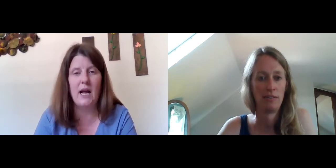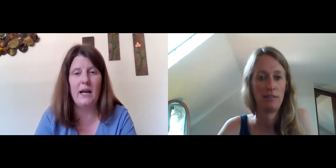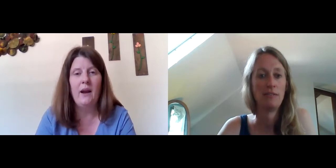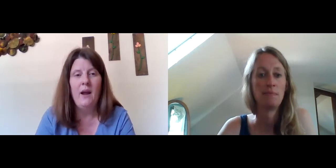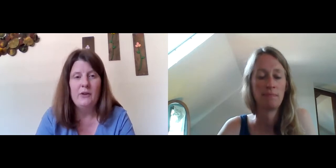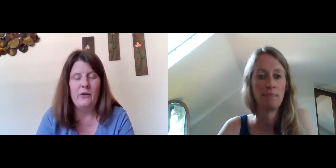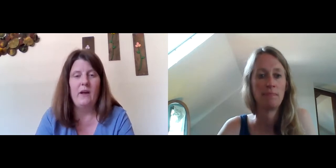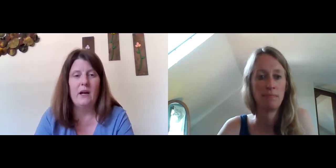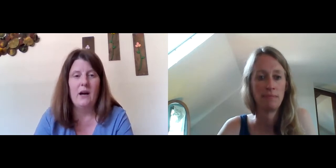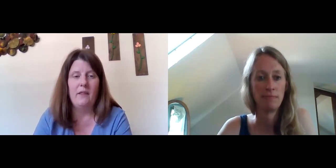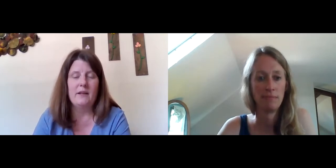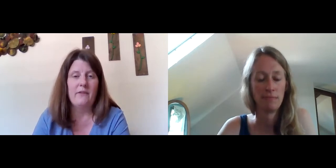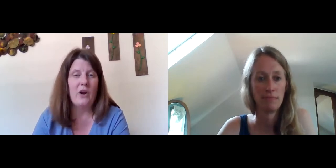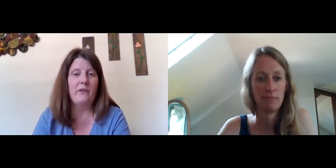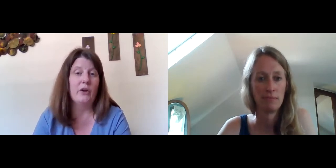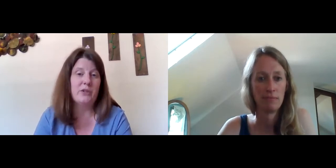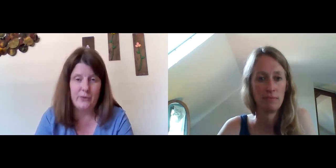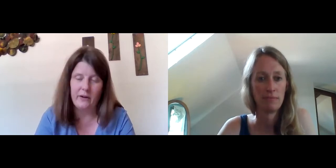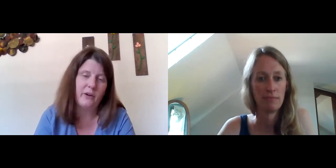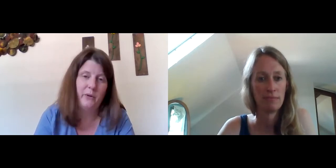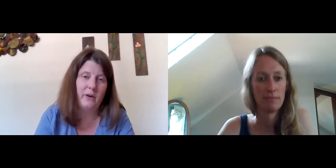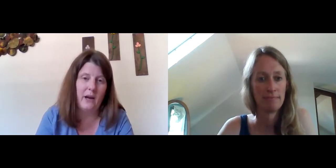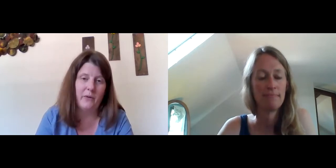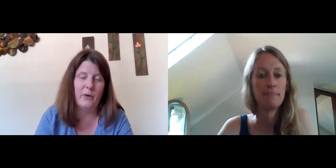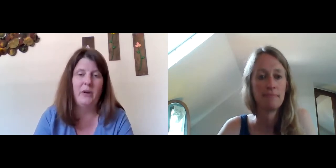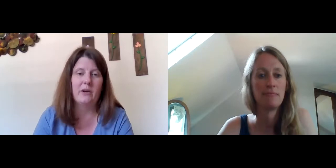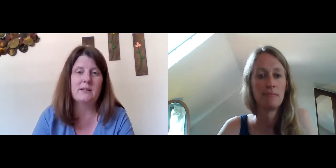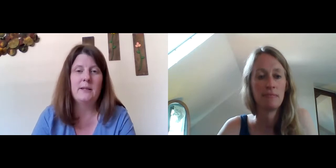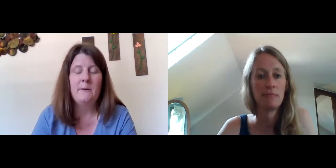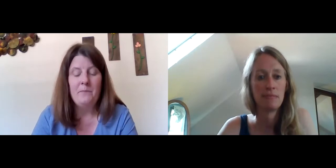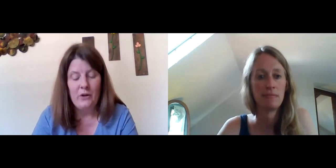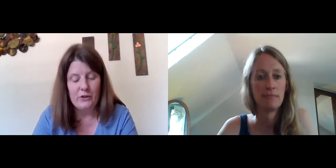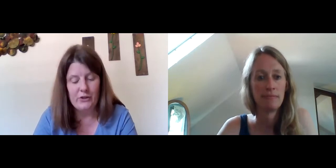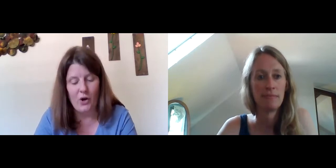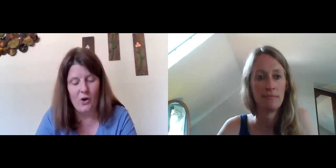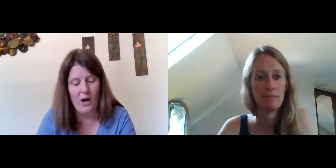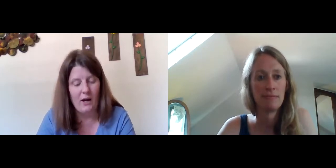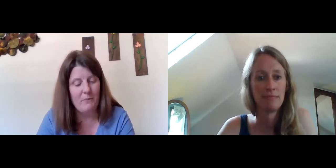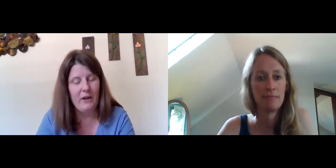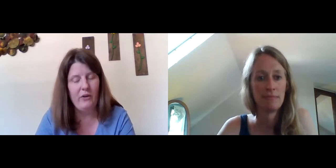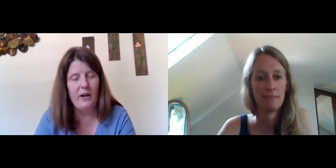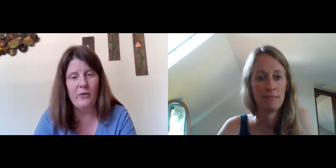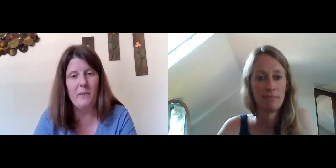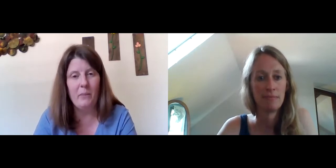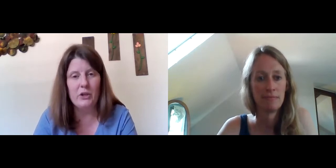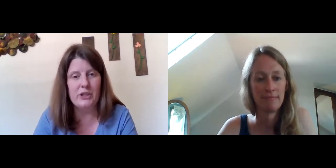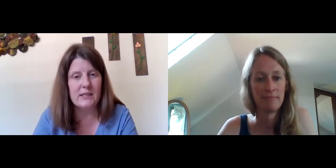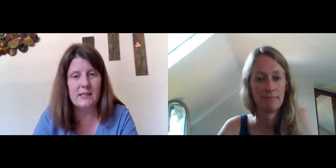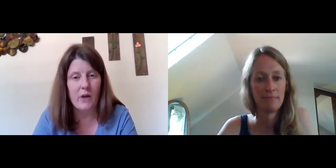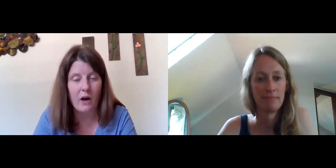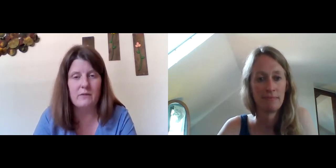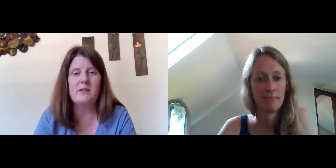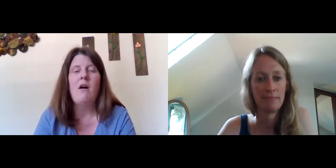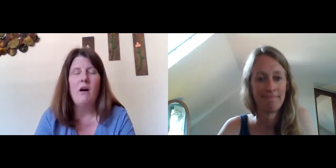to sign so that the deaf and hard of hearing student can communicate with their peers. So, and you need to remember,